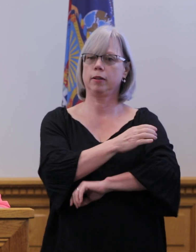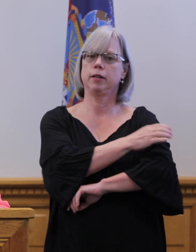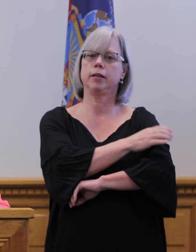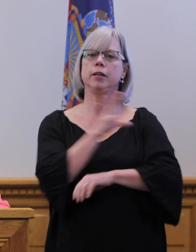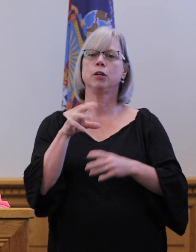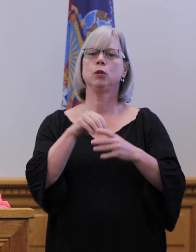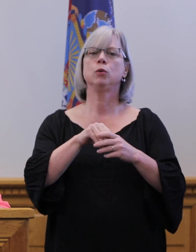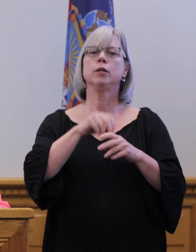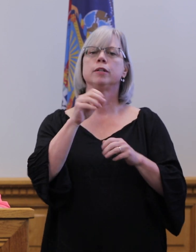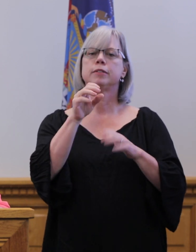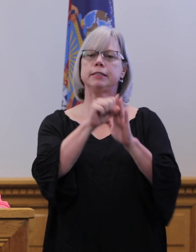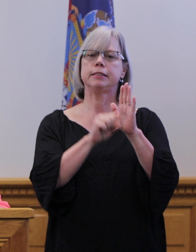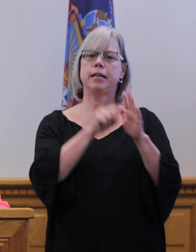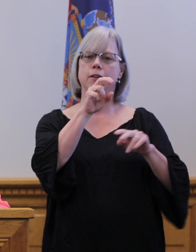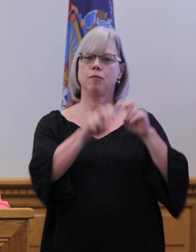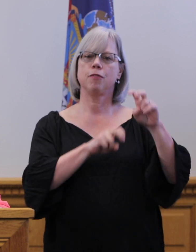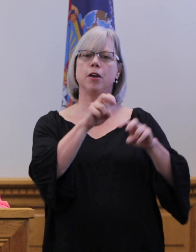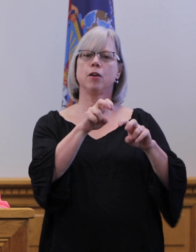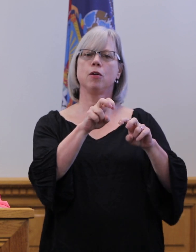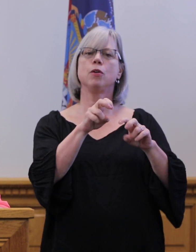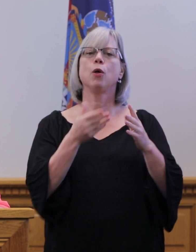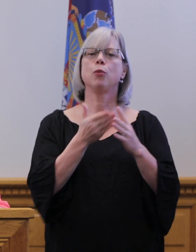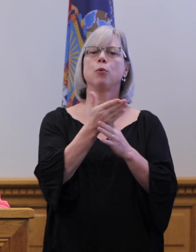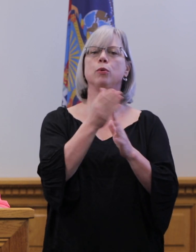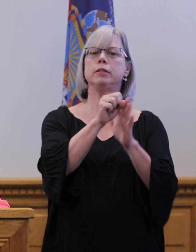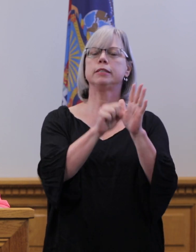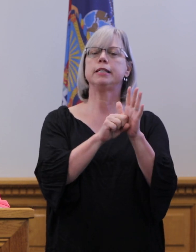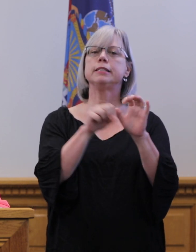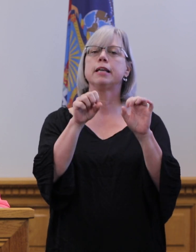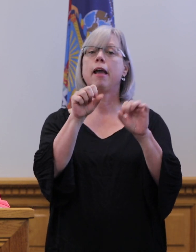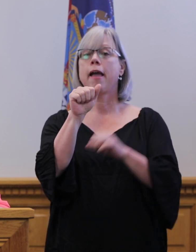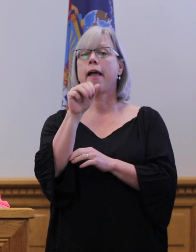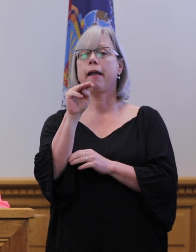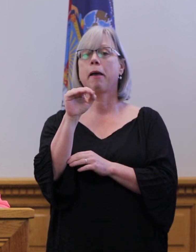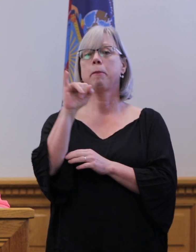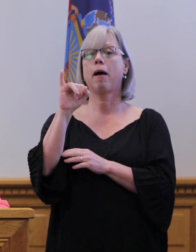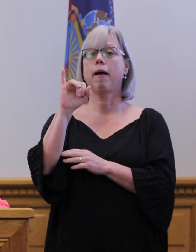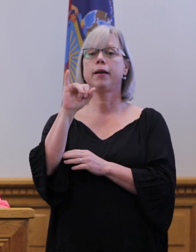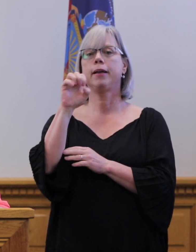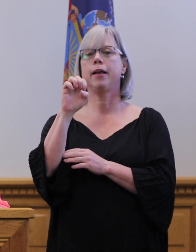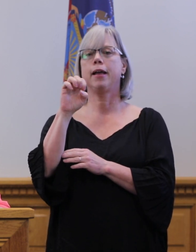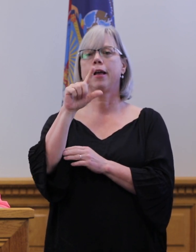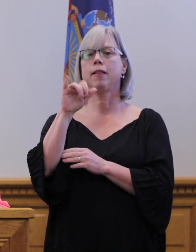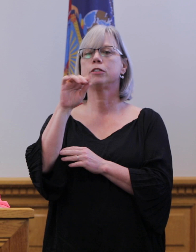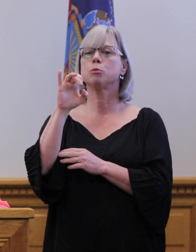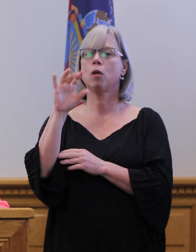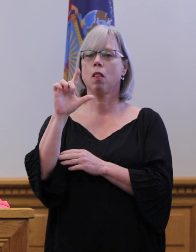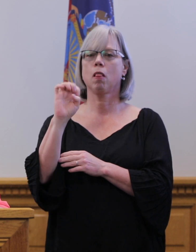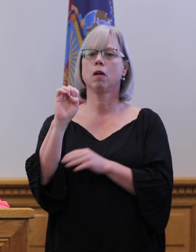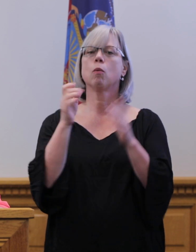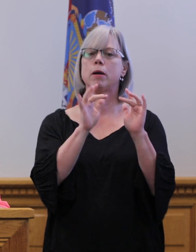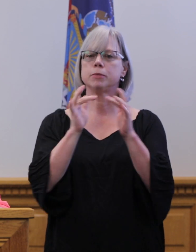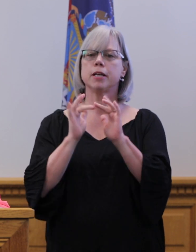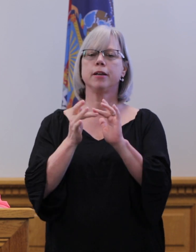State Fairgrounds, through the state's Am I Eligible website. As the chairman has said, we have not received any